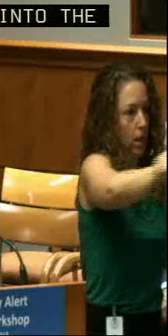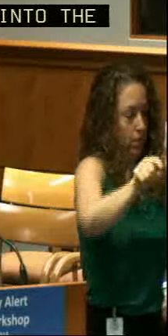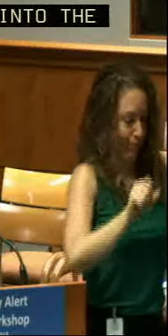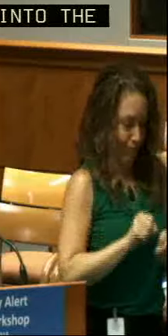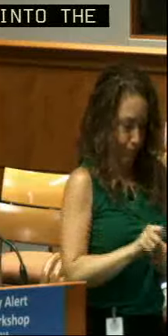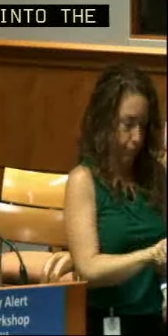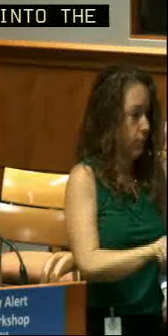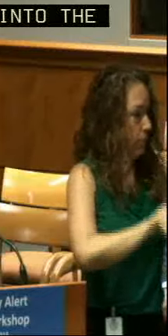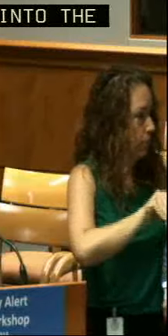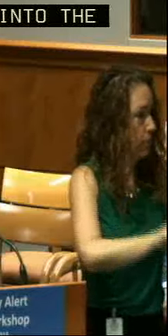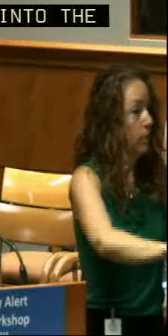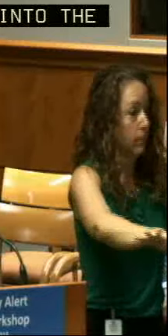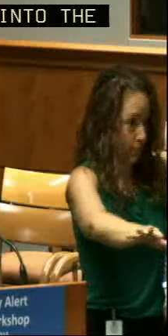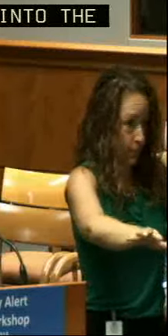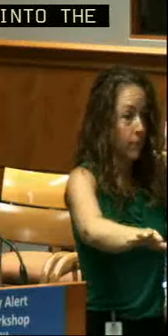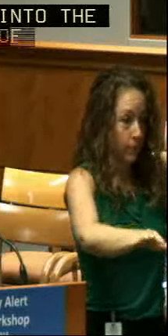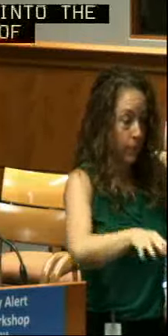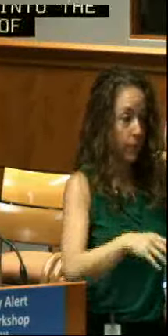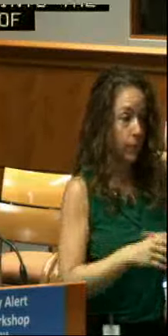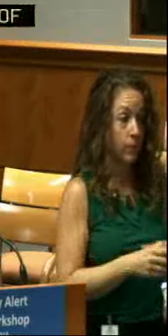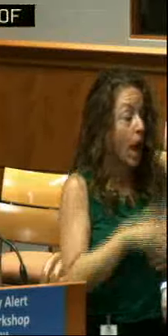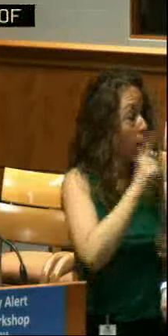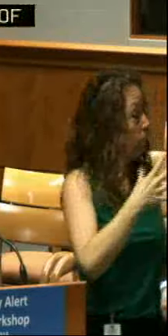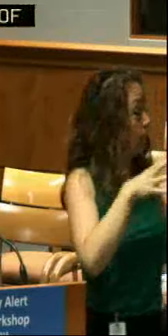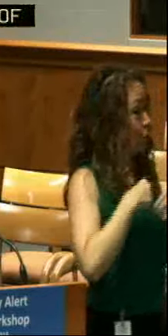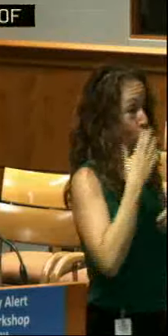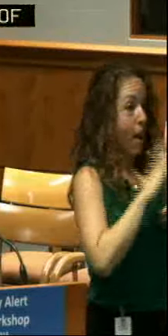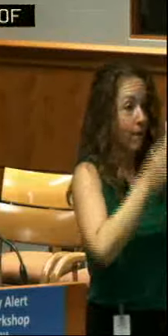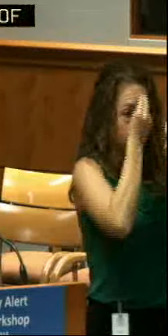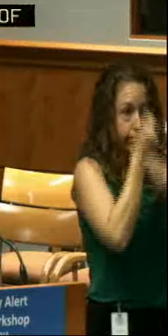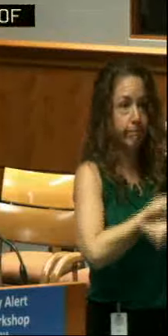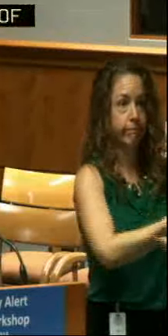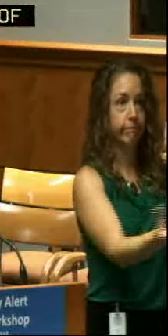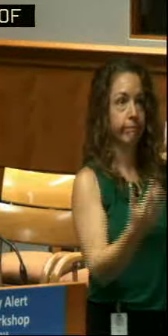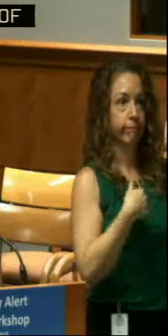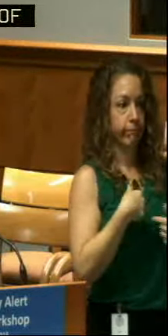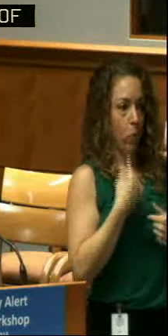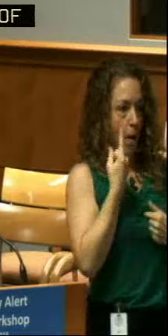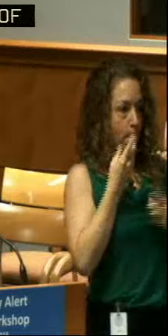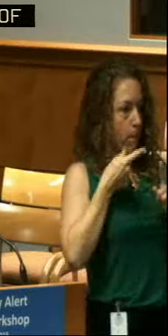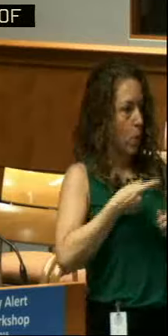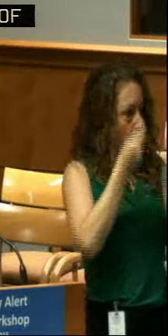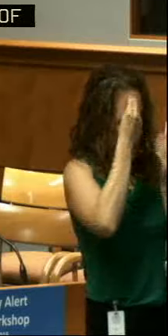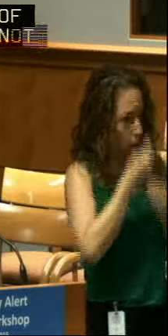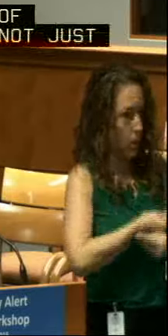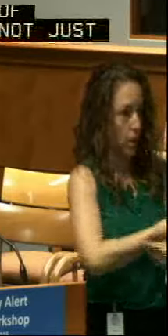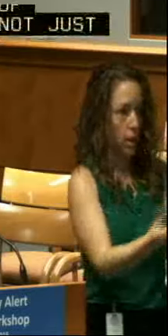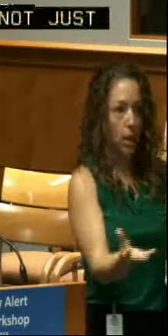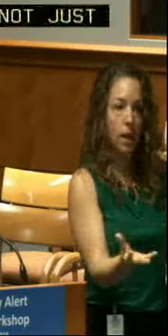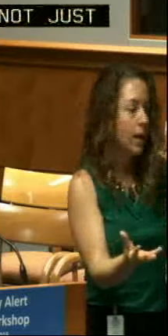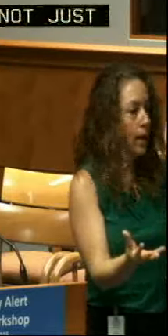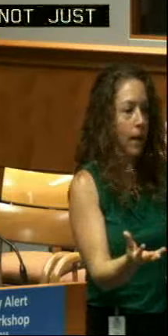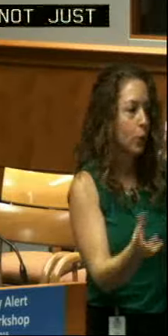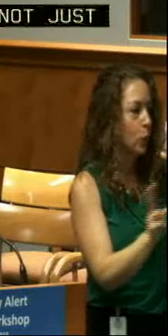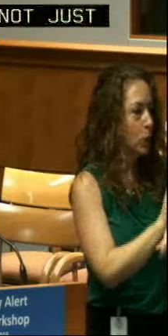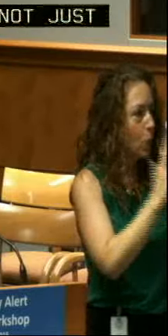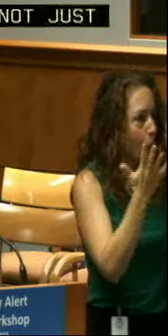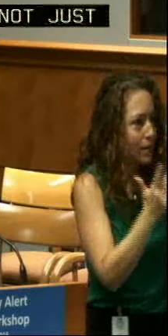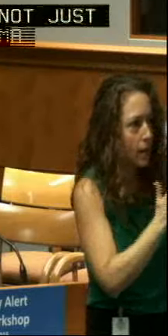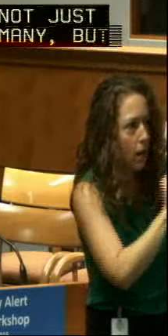also not just rest with the one-to-many, but to use the technology that's out there